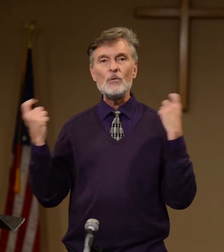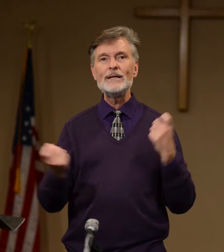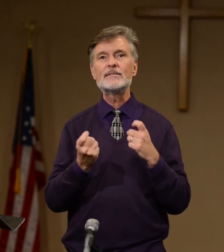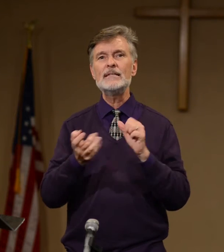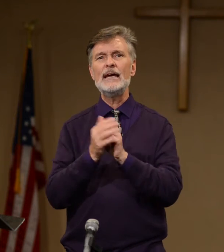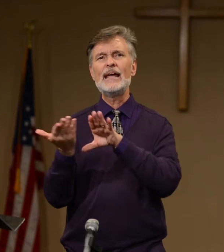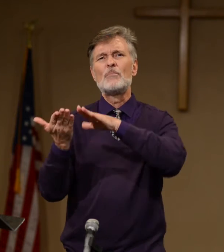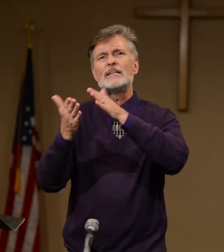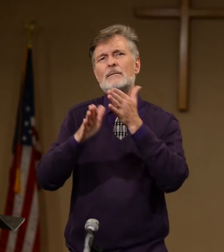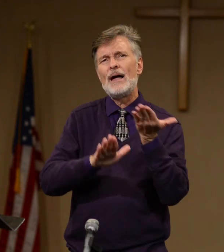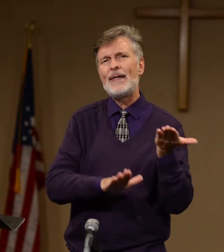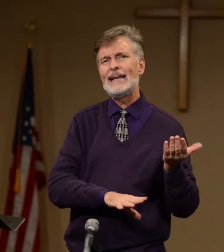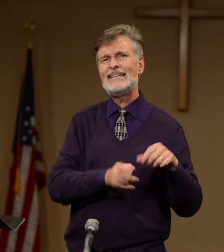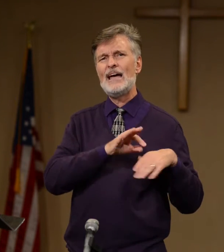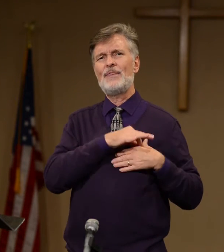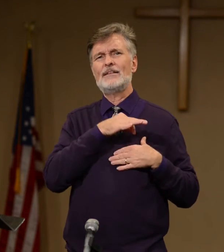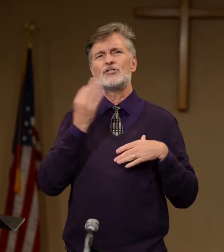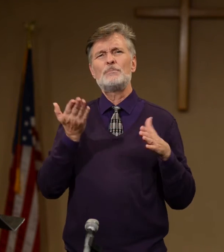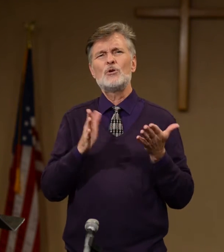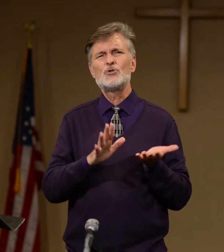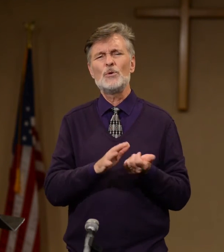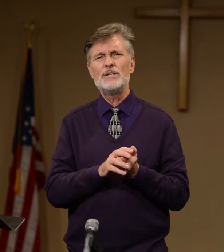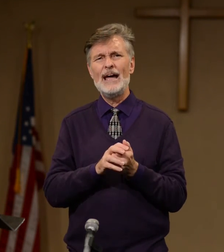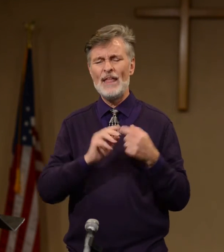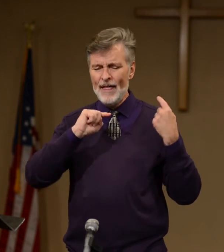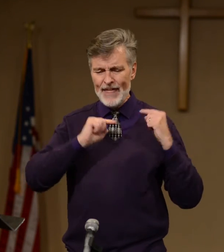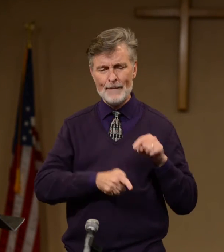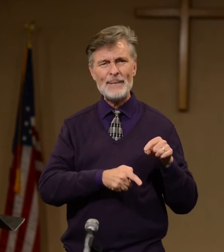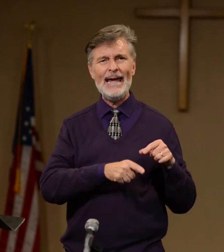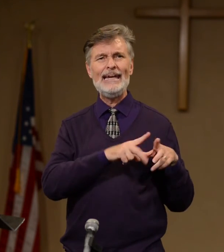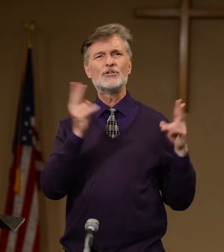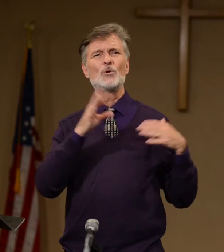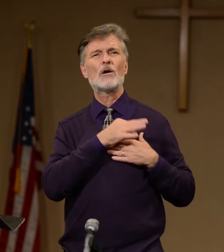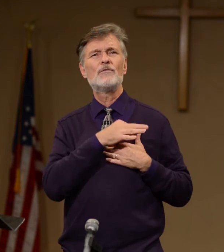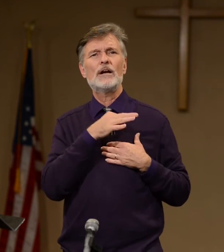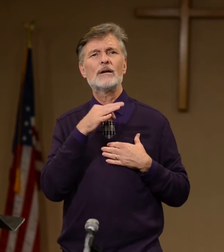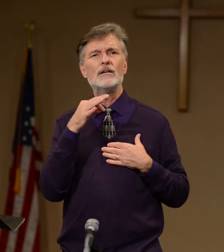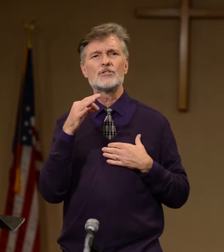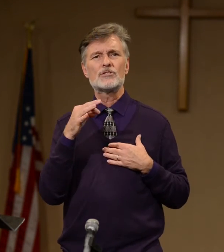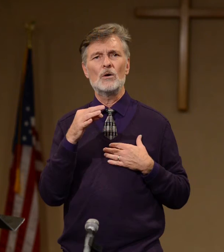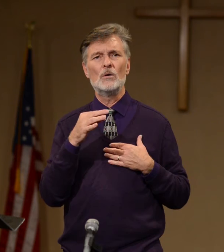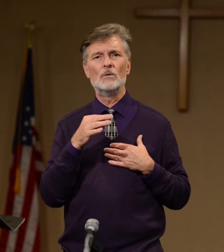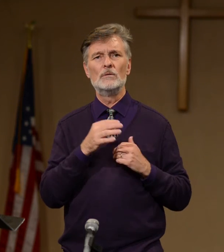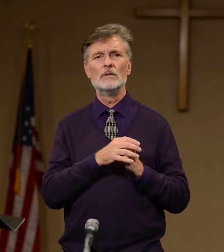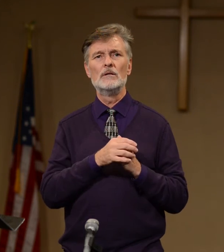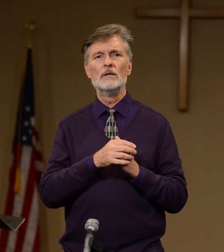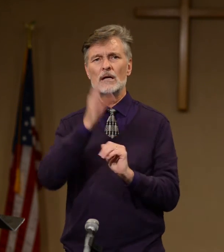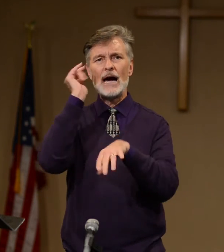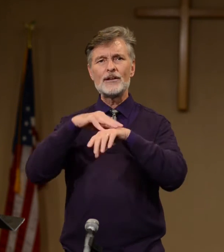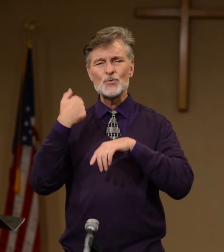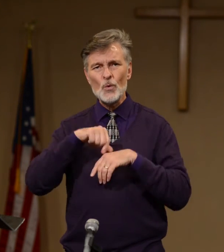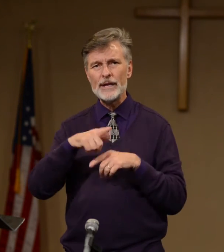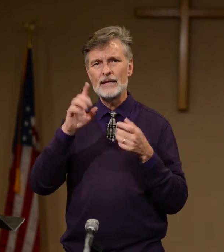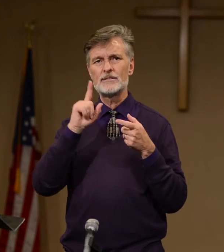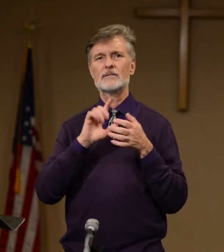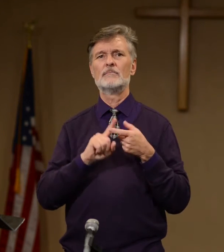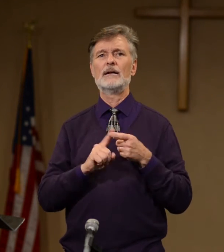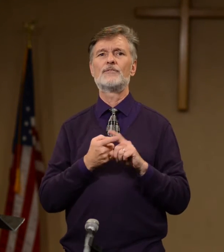we sin, it brings about that death, that spiritual death, that pain to our very soul. God is warning us, my